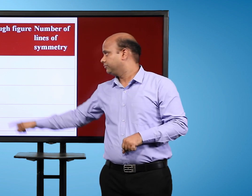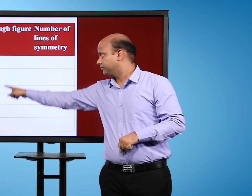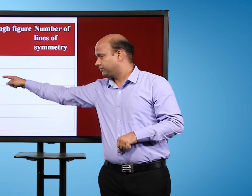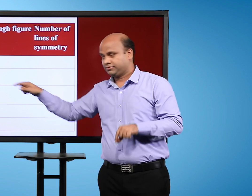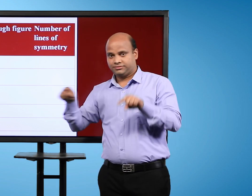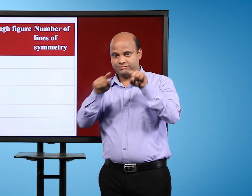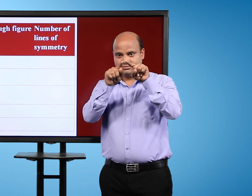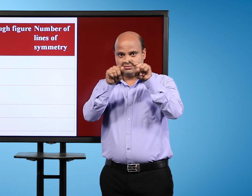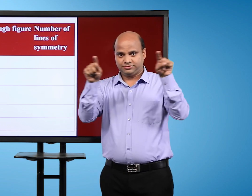rectangle,